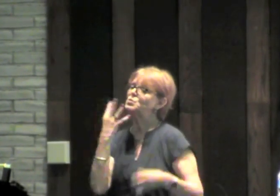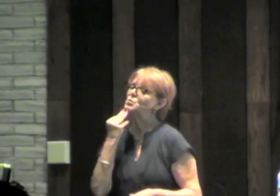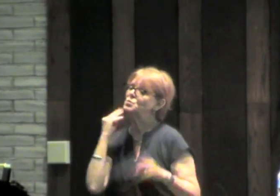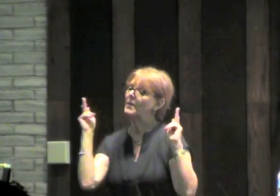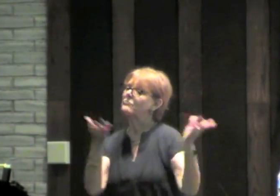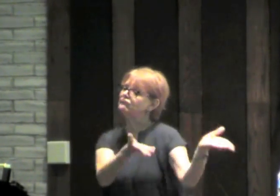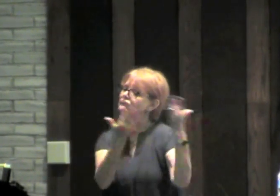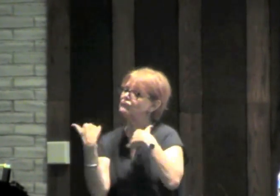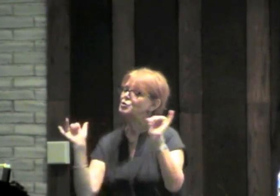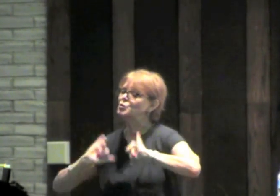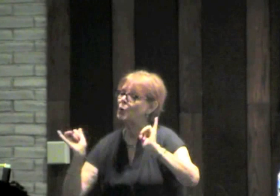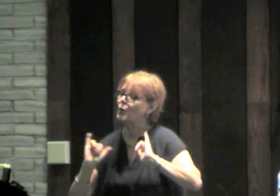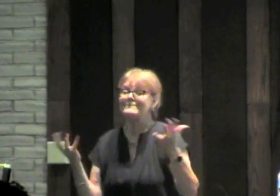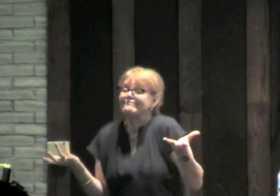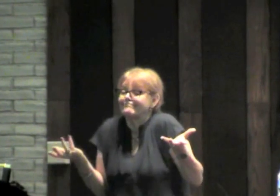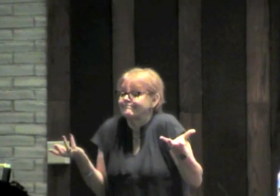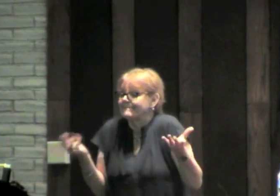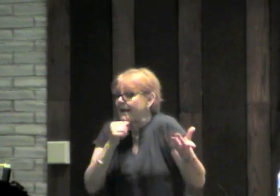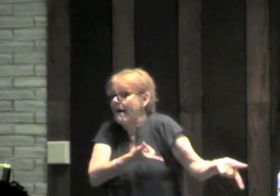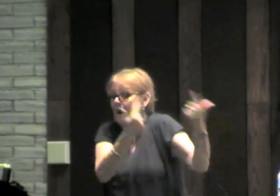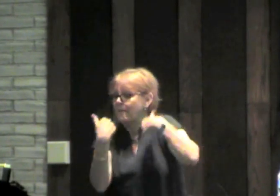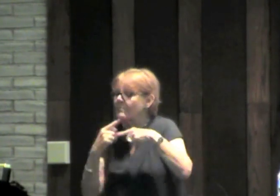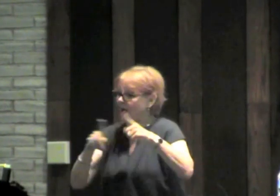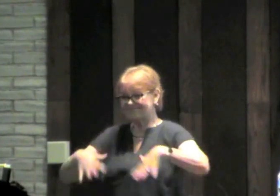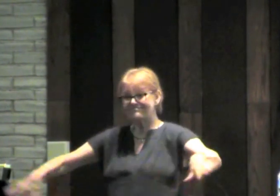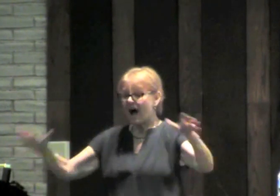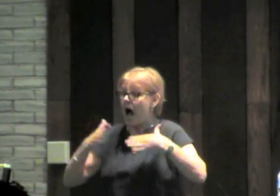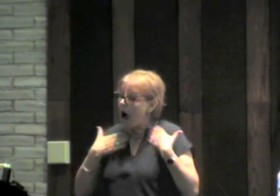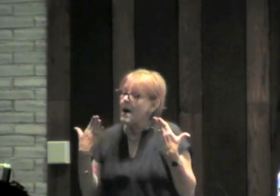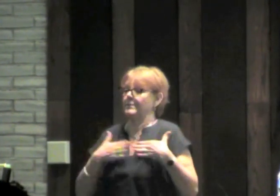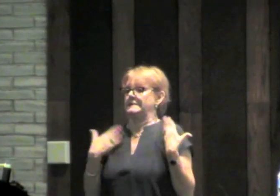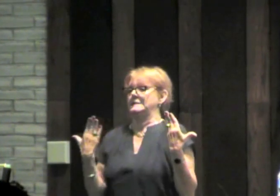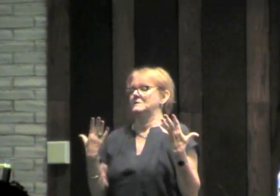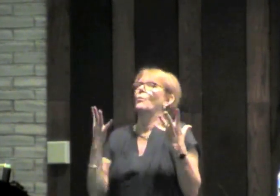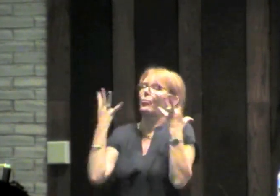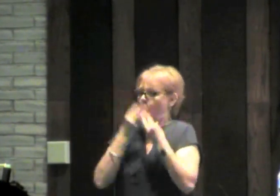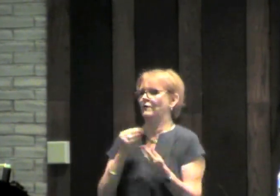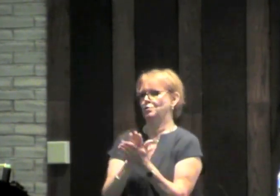very open-minded to that. He said he wanted this open to Muslims and Jews as well. And